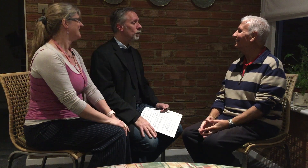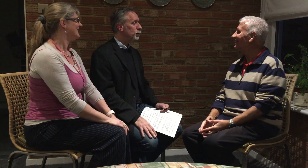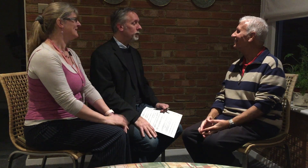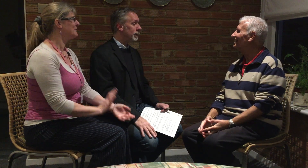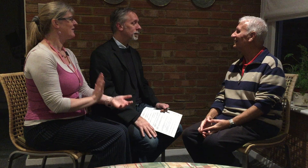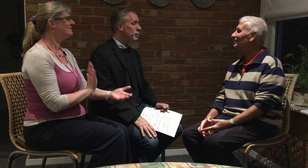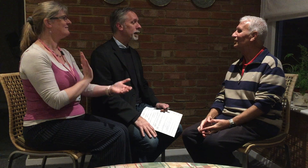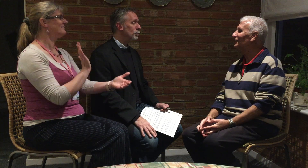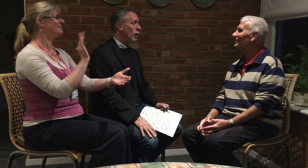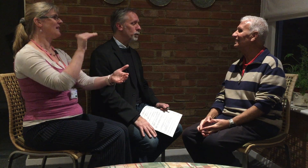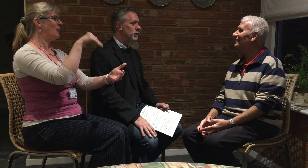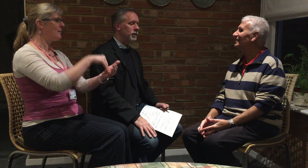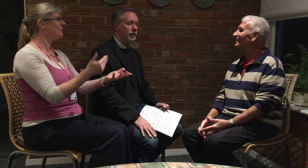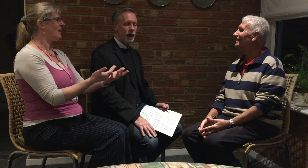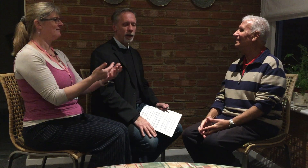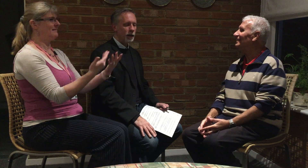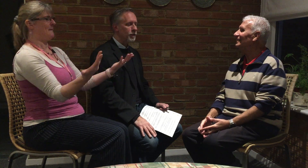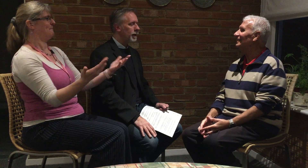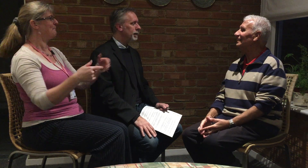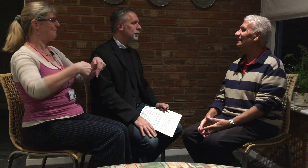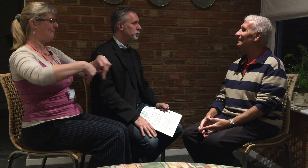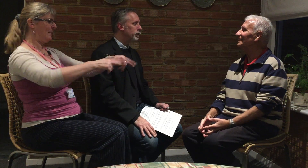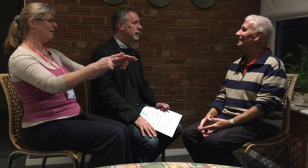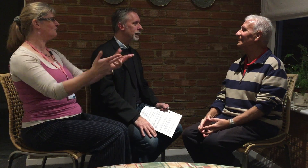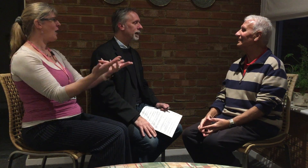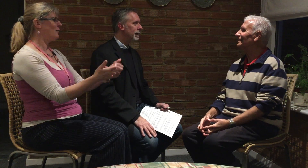once you get to the main road, then it's pretty clear.